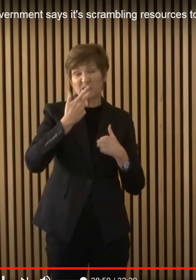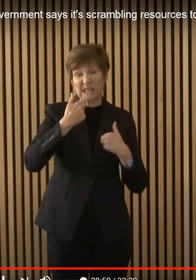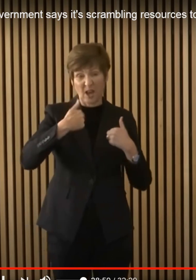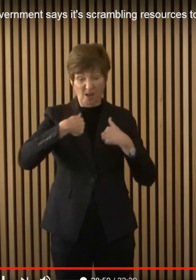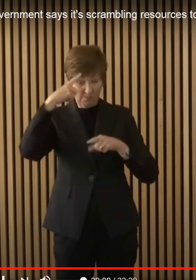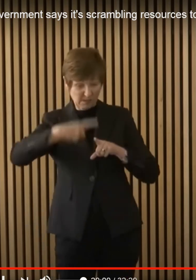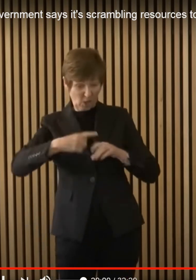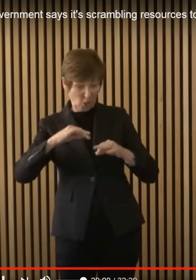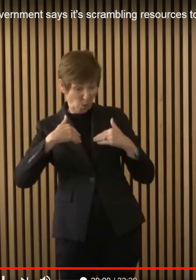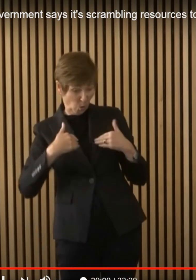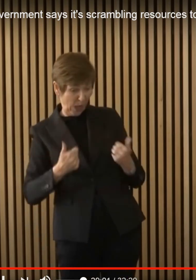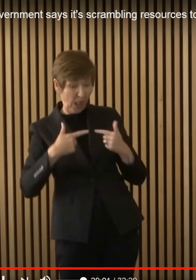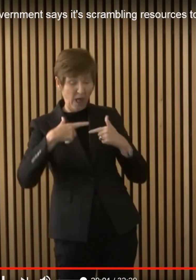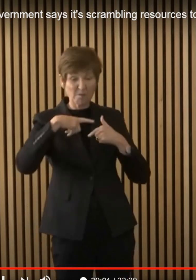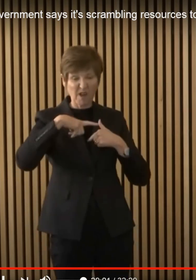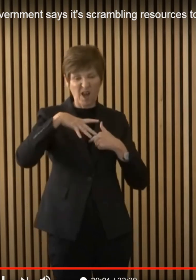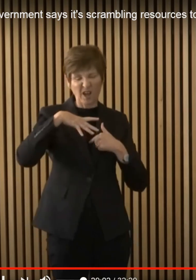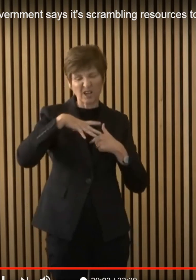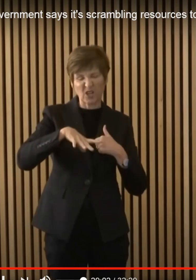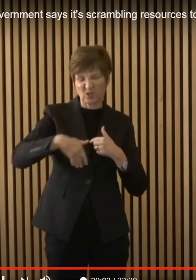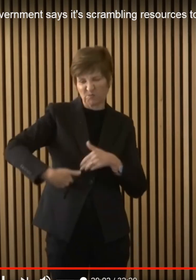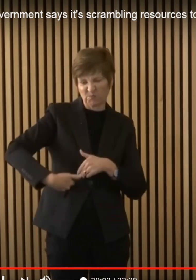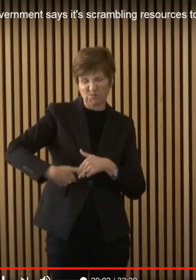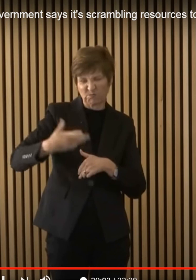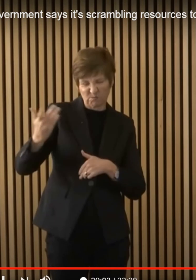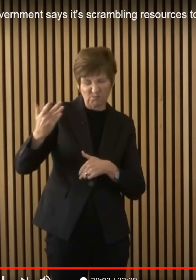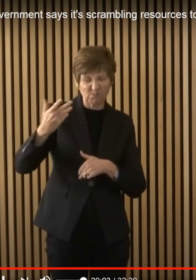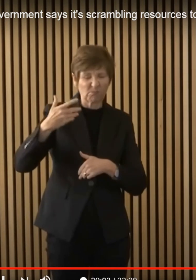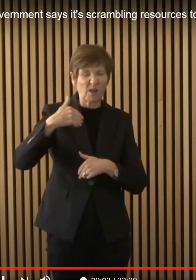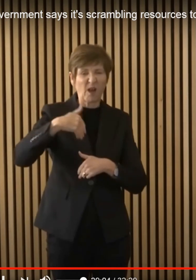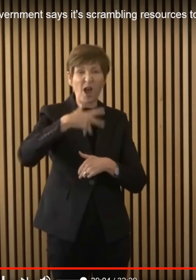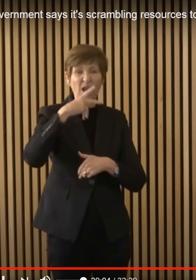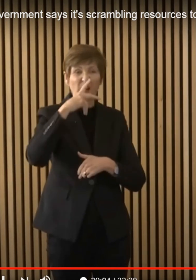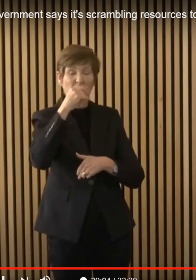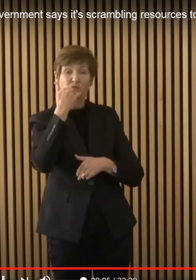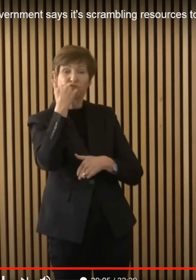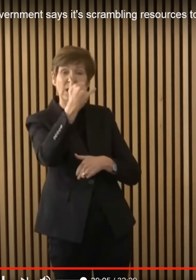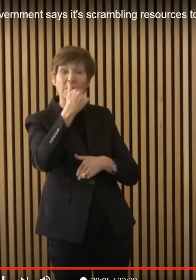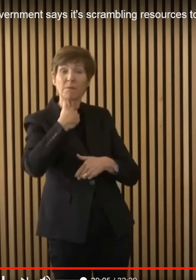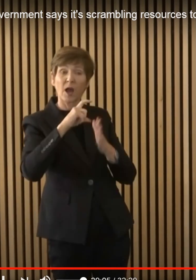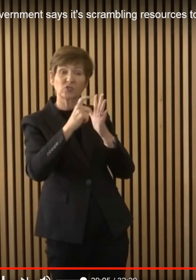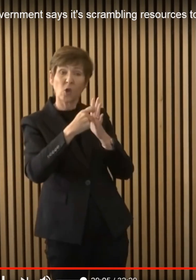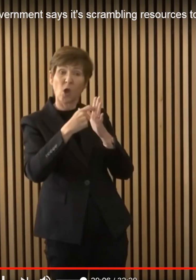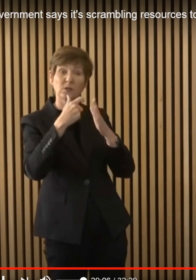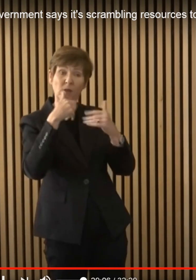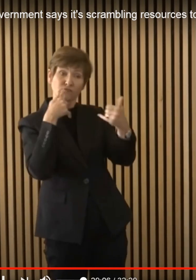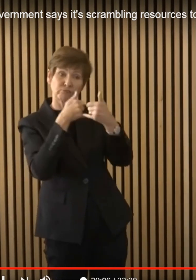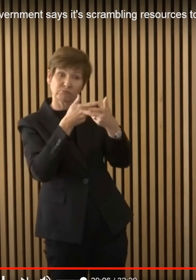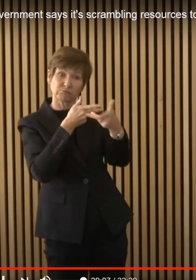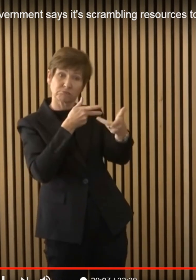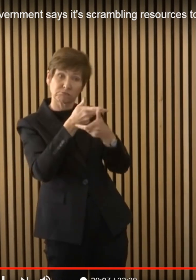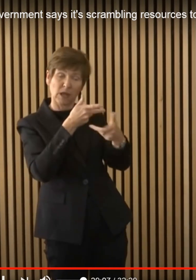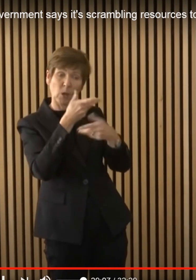Well, we have, in fact, already brought in place an electronic prescribing system. This is a massive